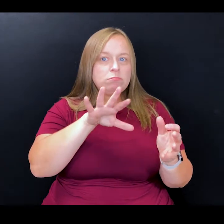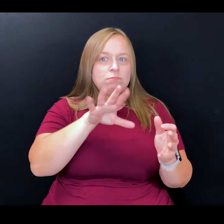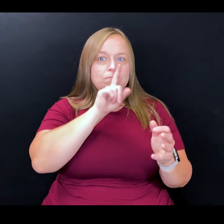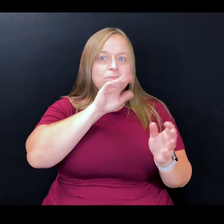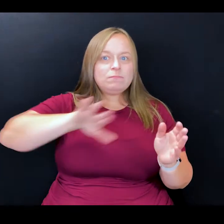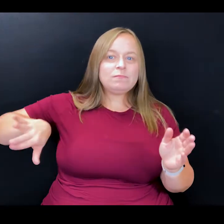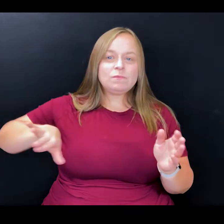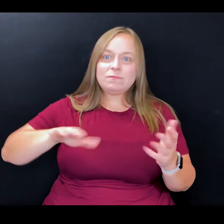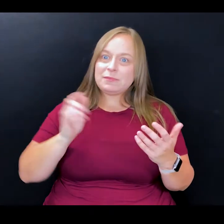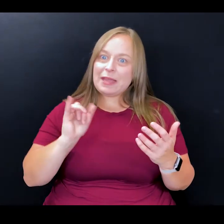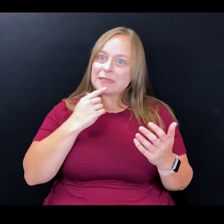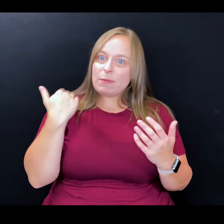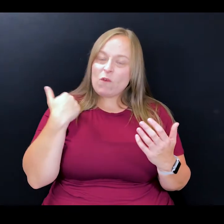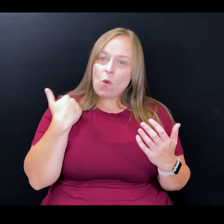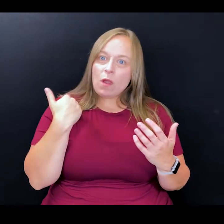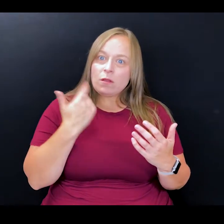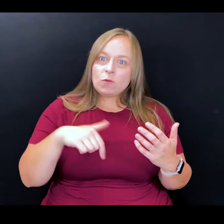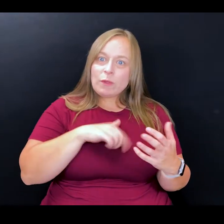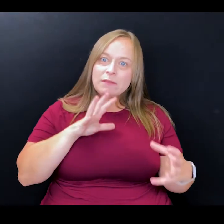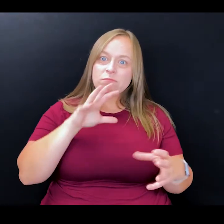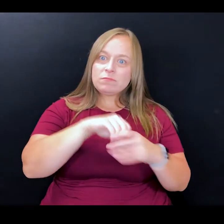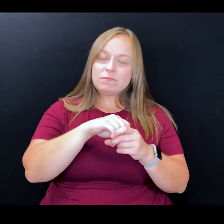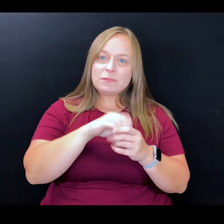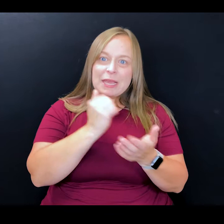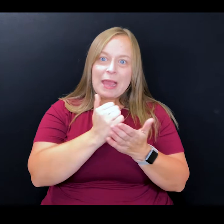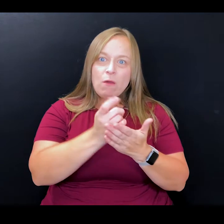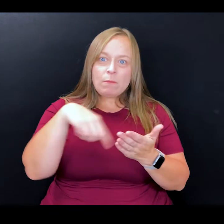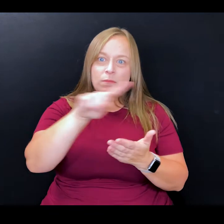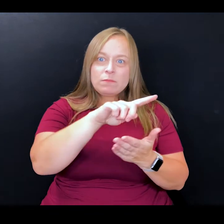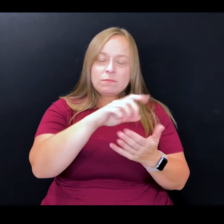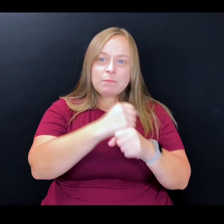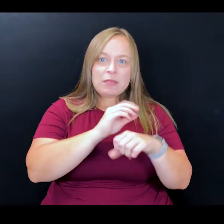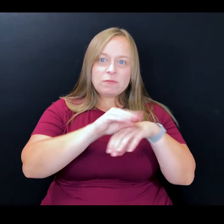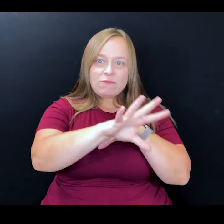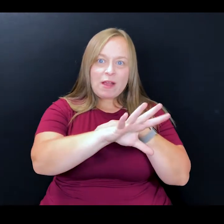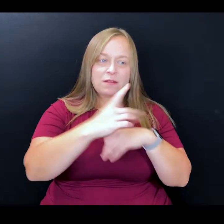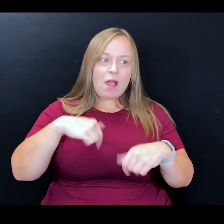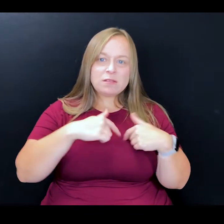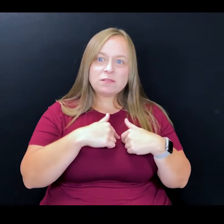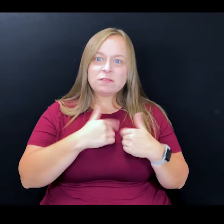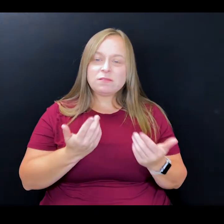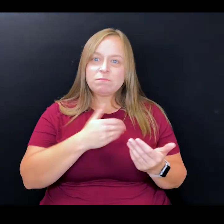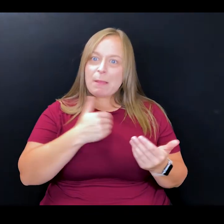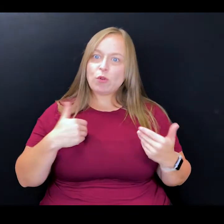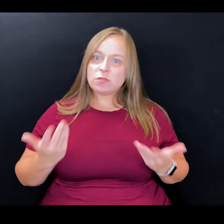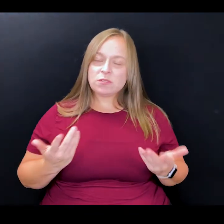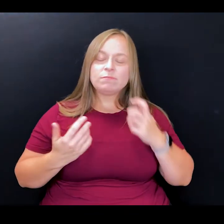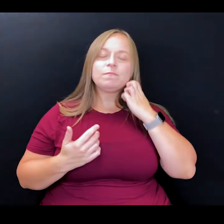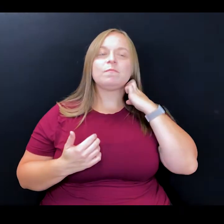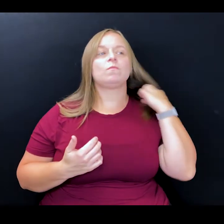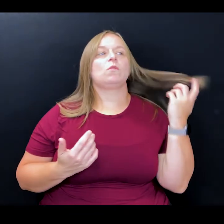our input. And who better, like I said, who better to tell people about how this is affecting than us? And